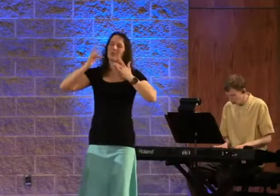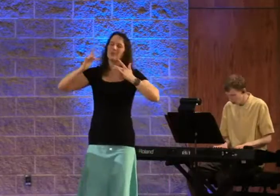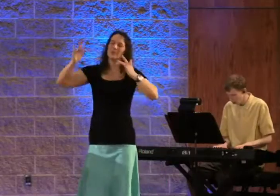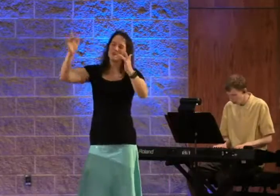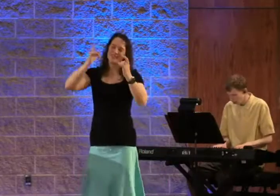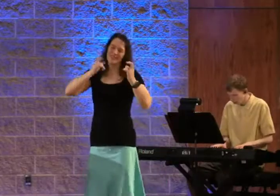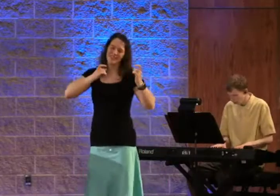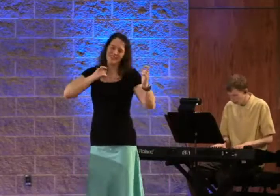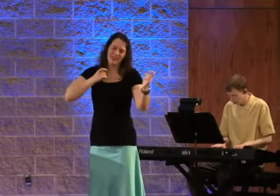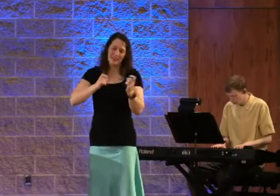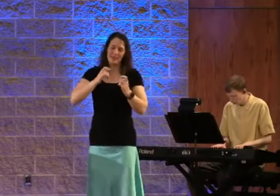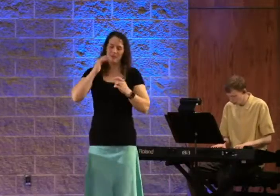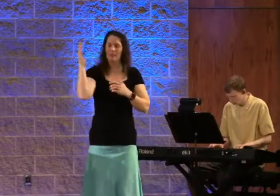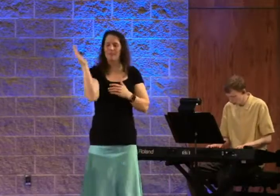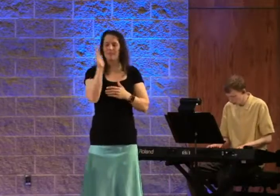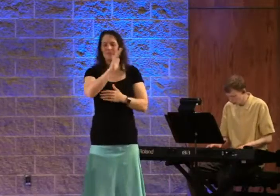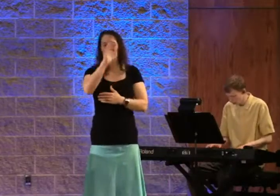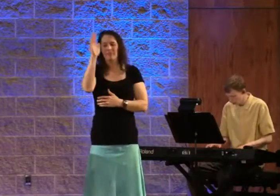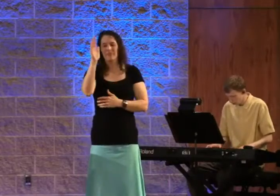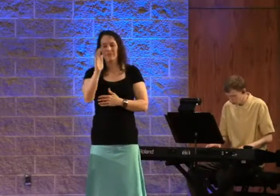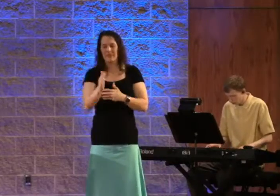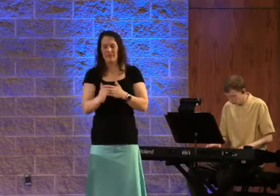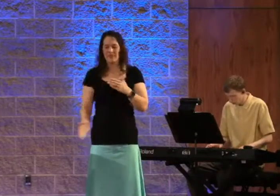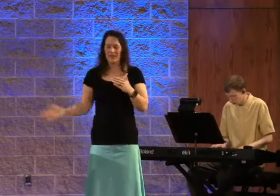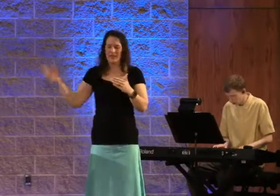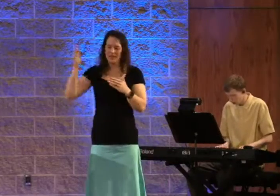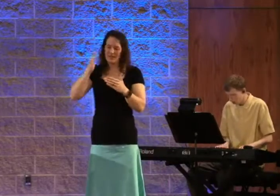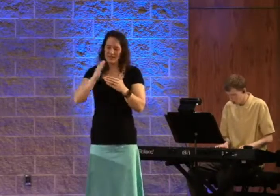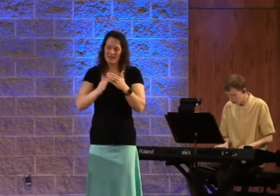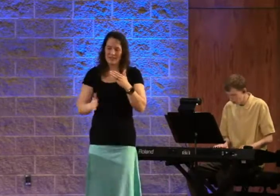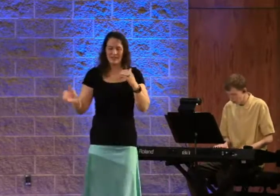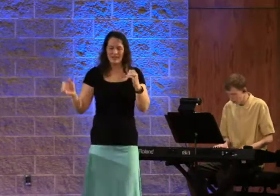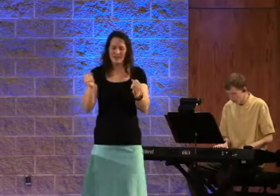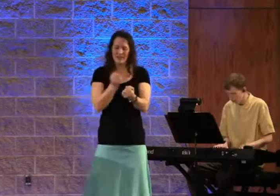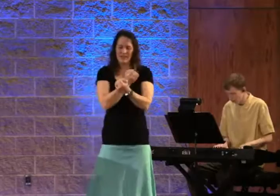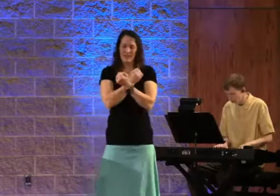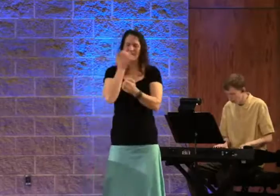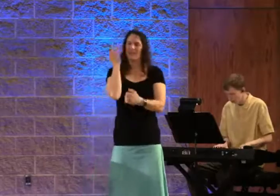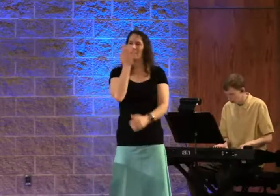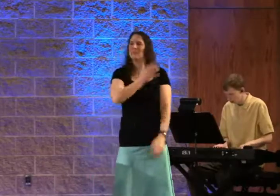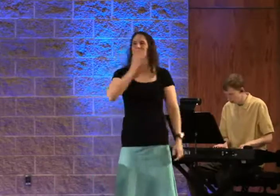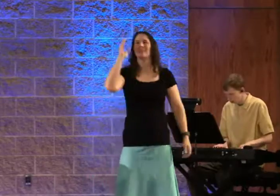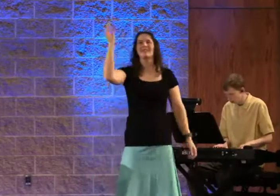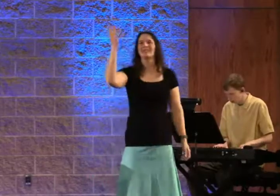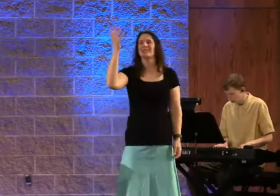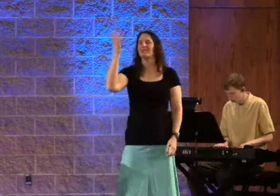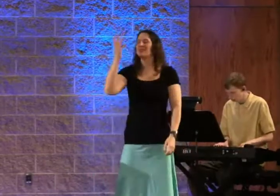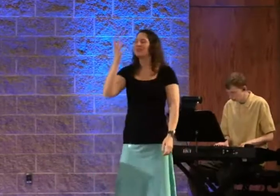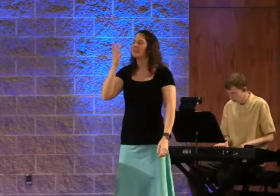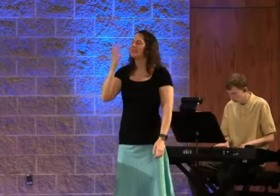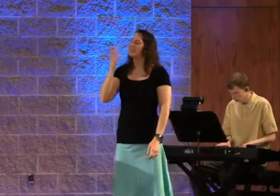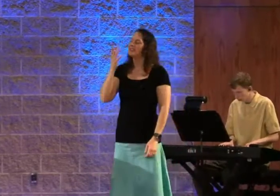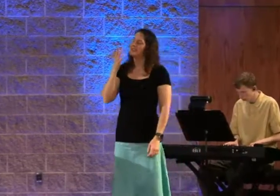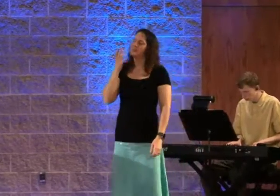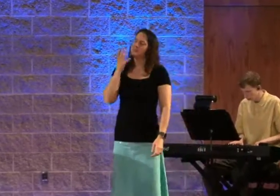reigns. Unending love, amazing